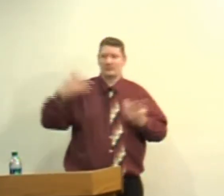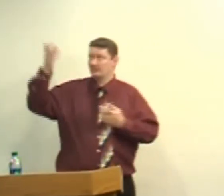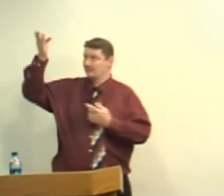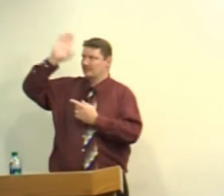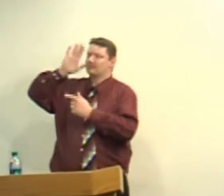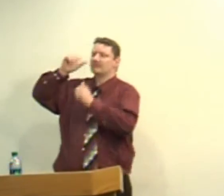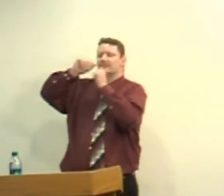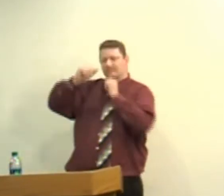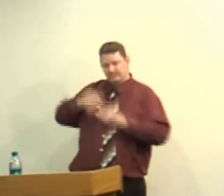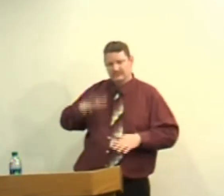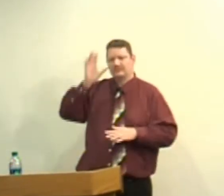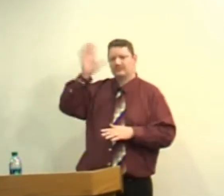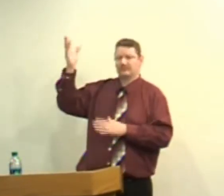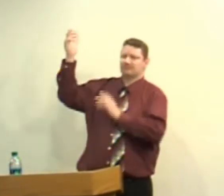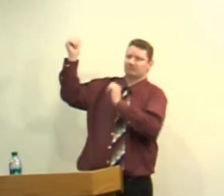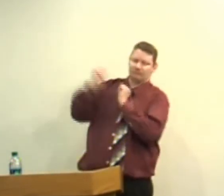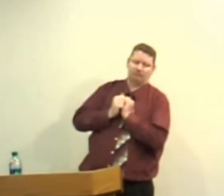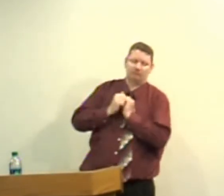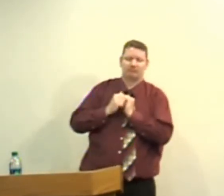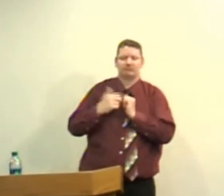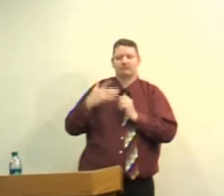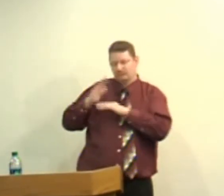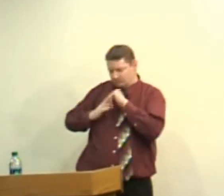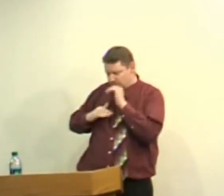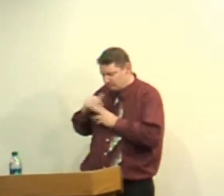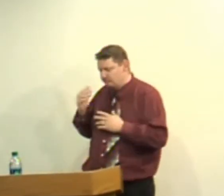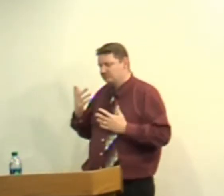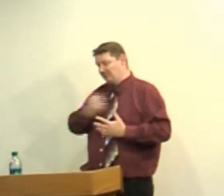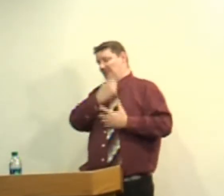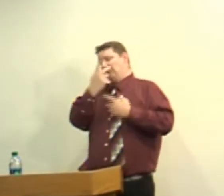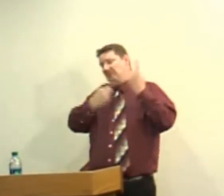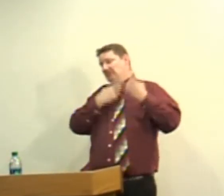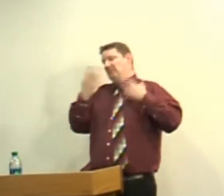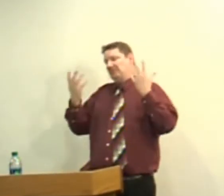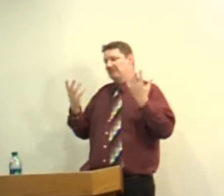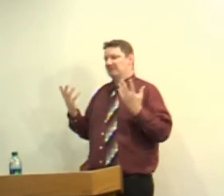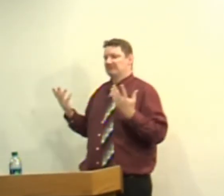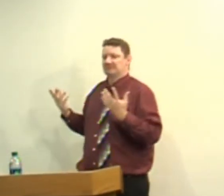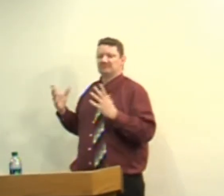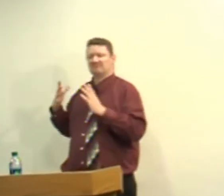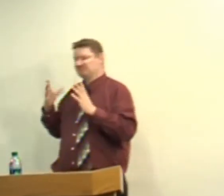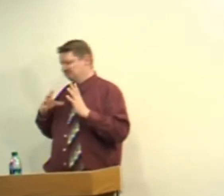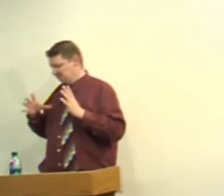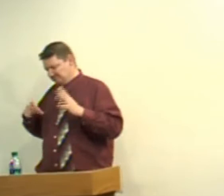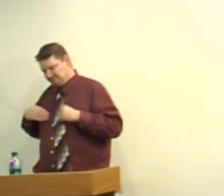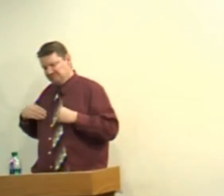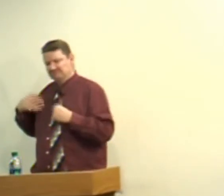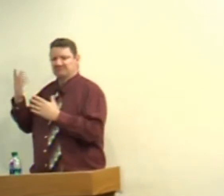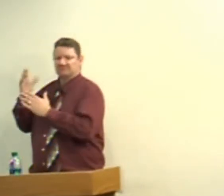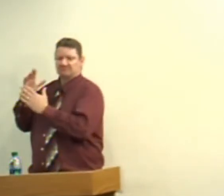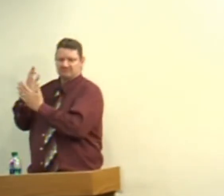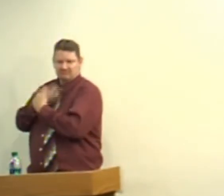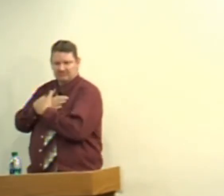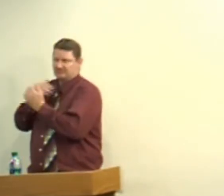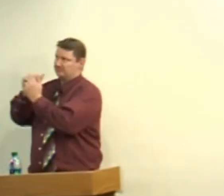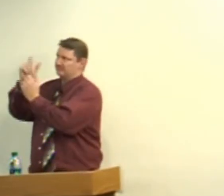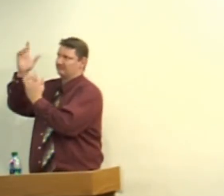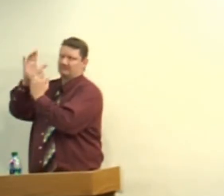to be happy because we are blessed from God. You know, all things that happen to tumult in our lives, we are to